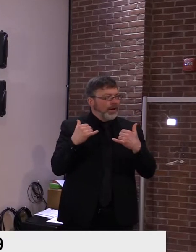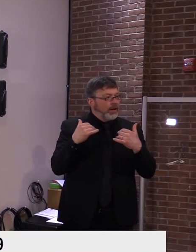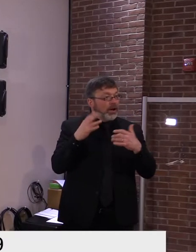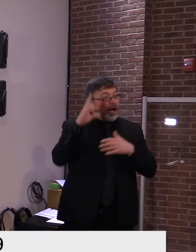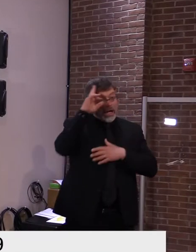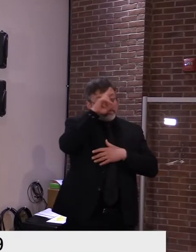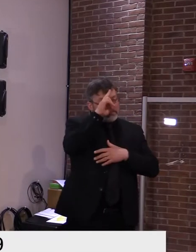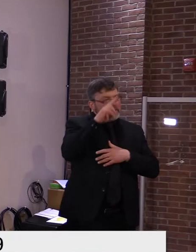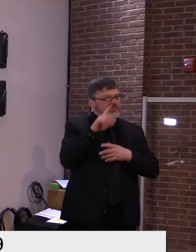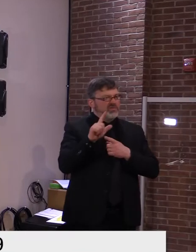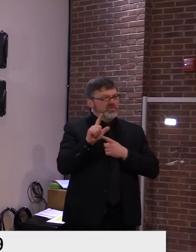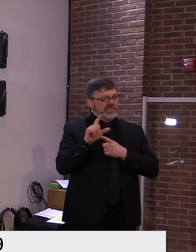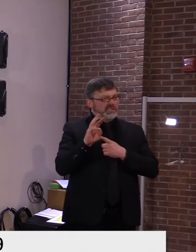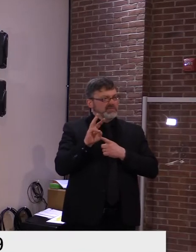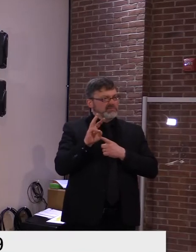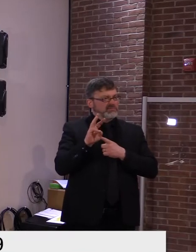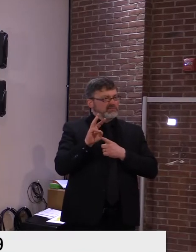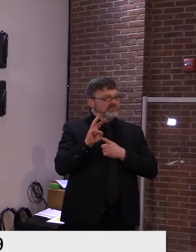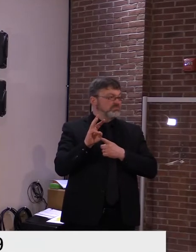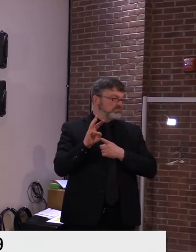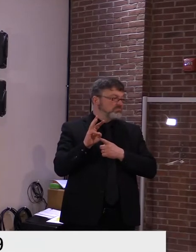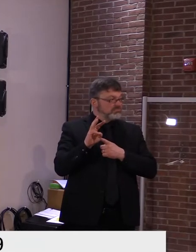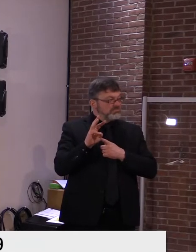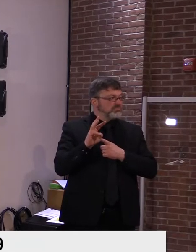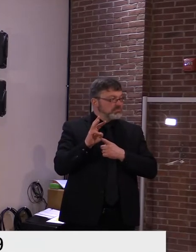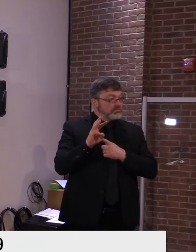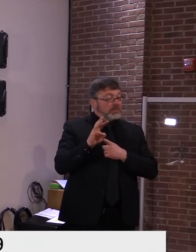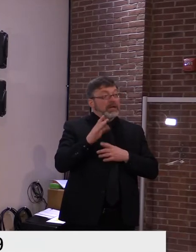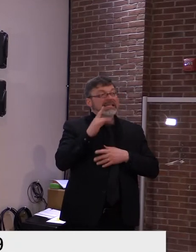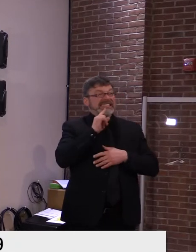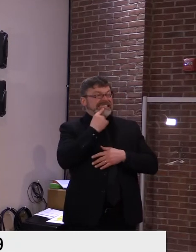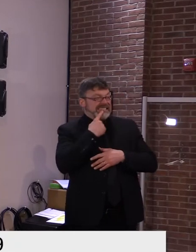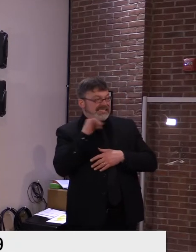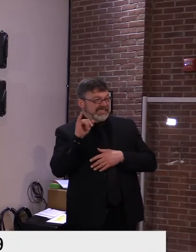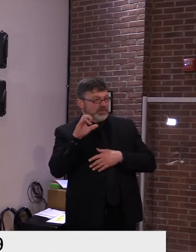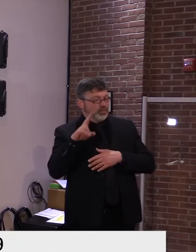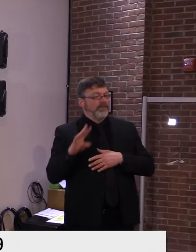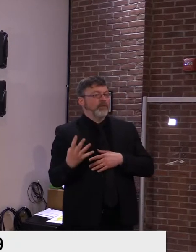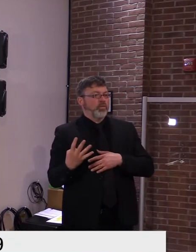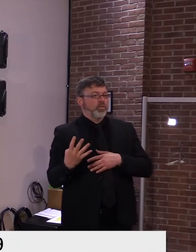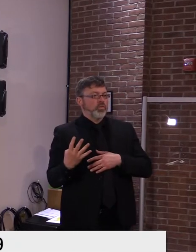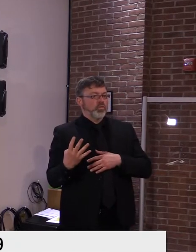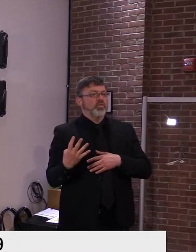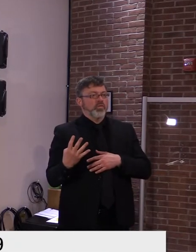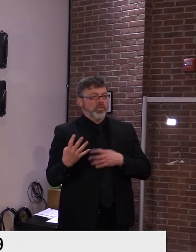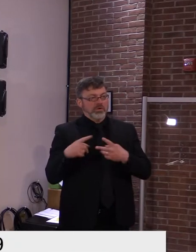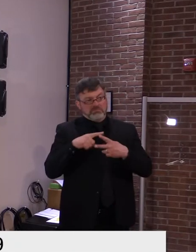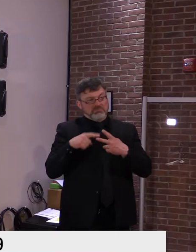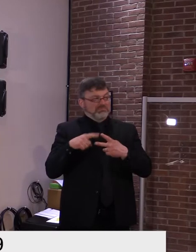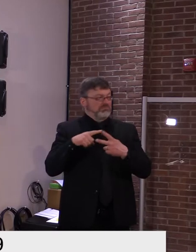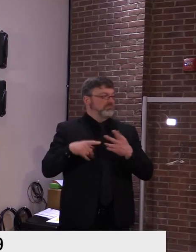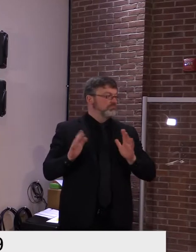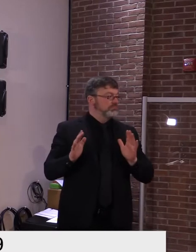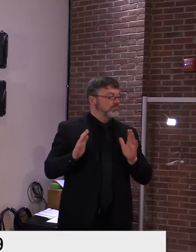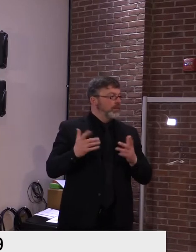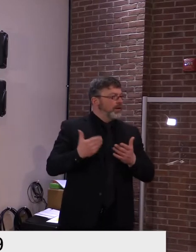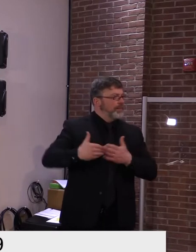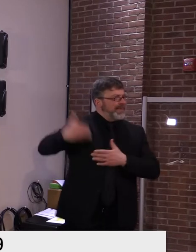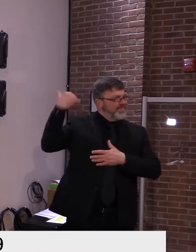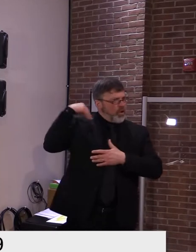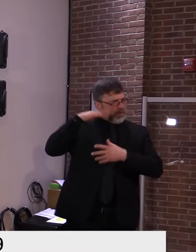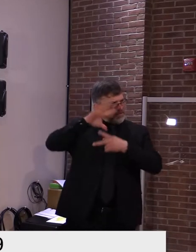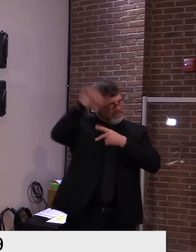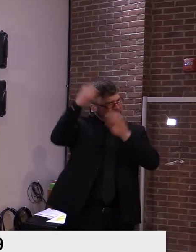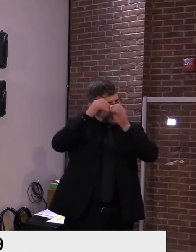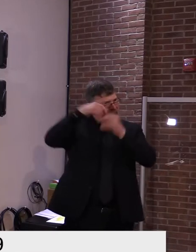ICU. These numbers have decreased significantly from highs over the past year. We never forget that these are people,